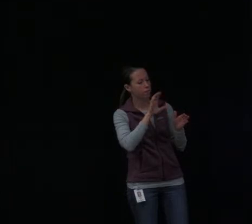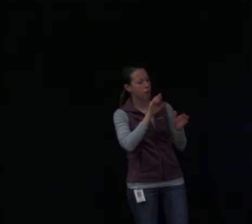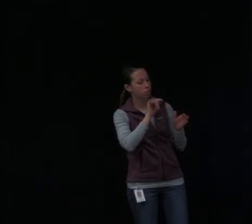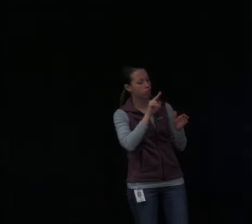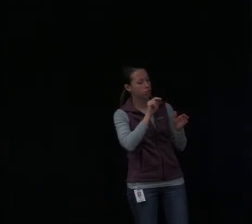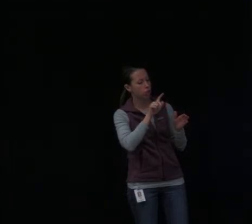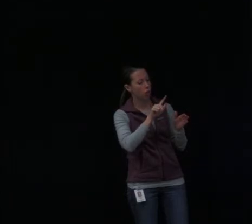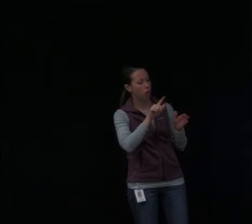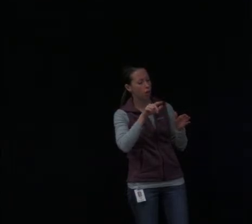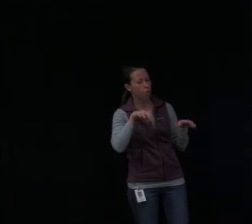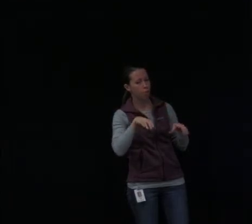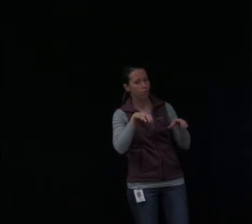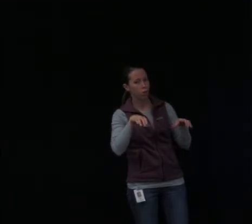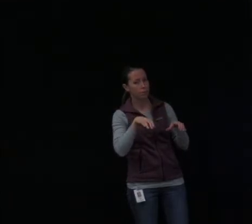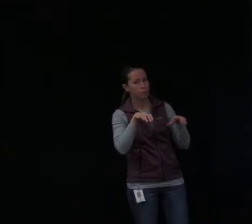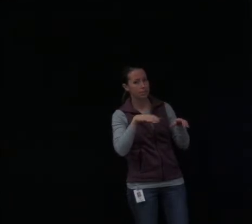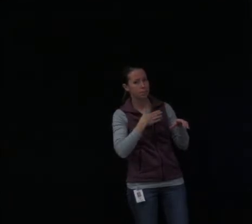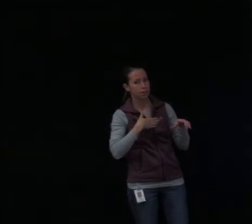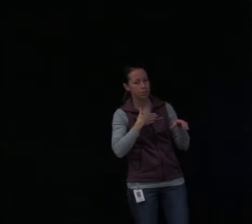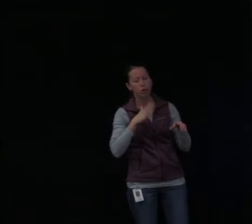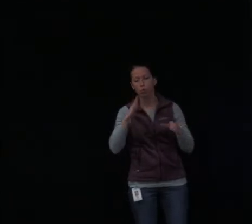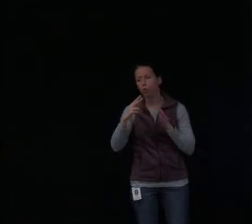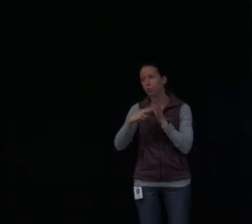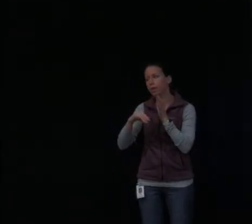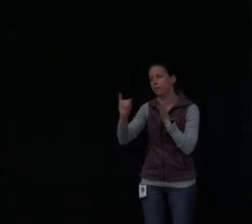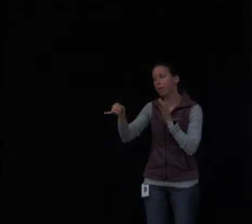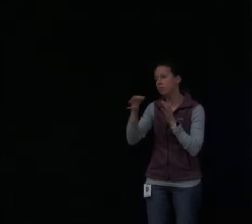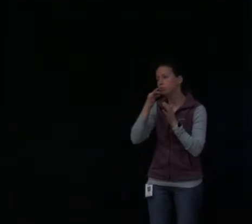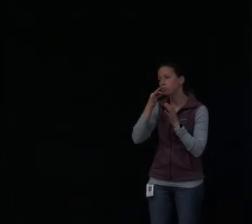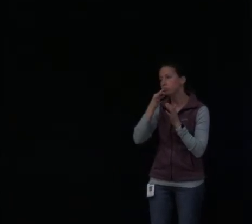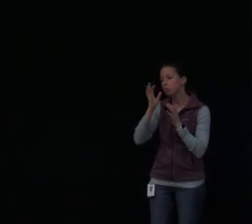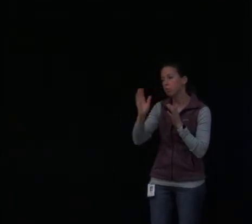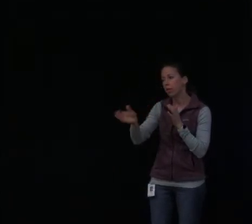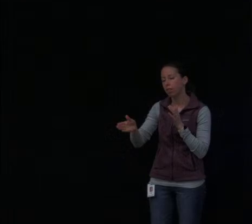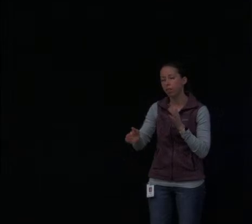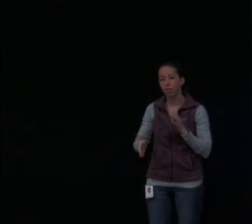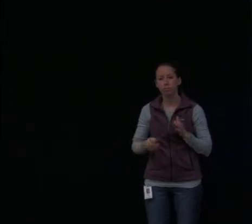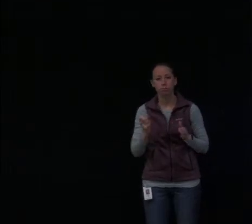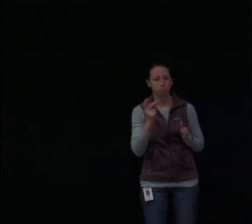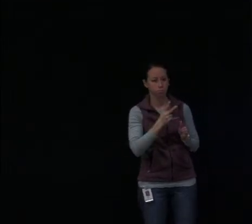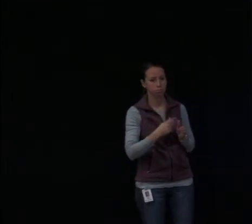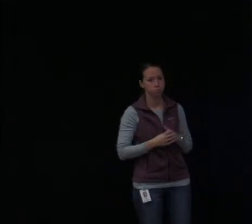Yes, we're actually gonna read that in a minute, so we'll get there.